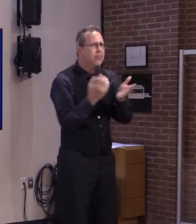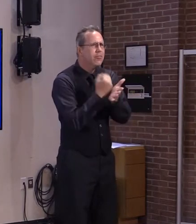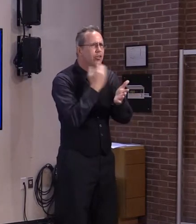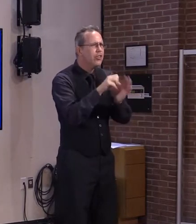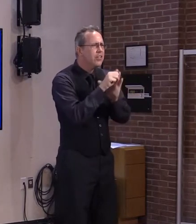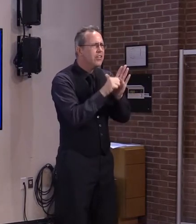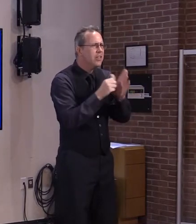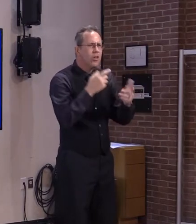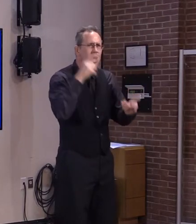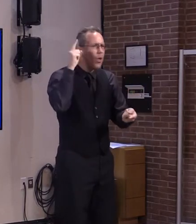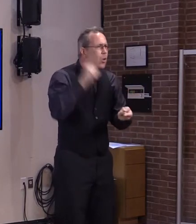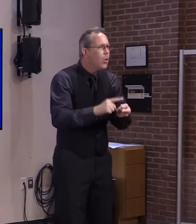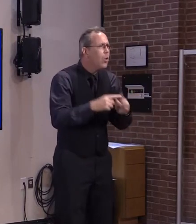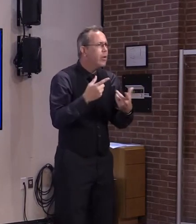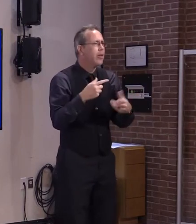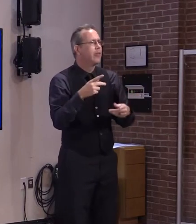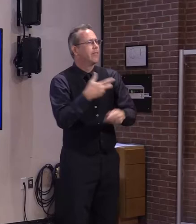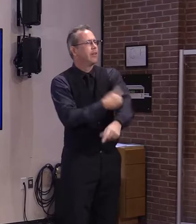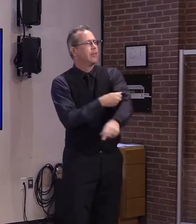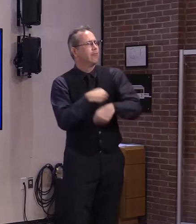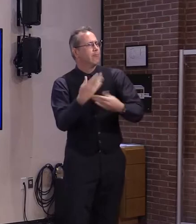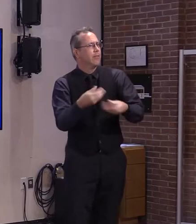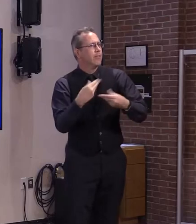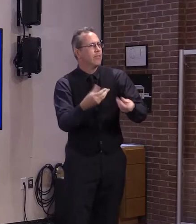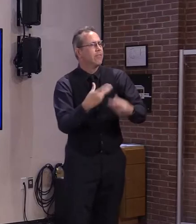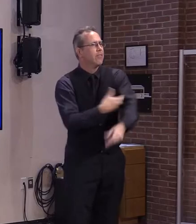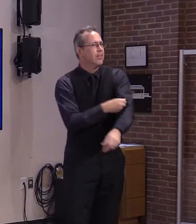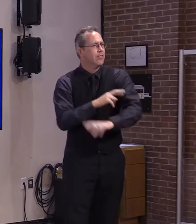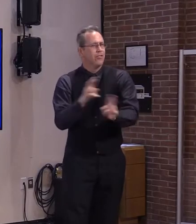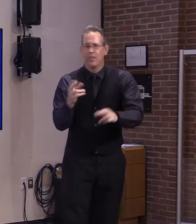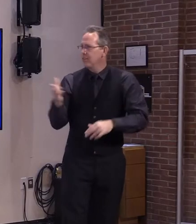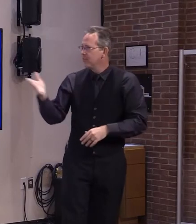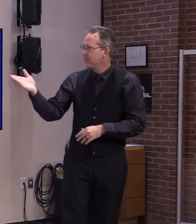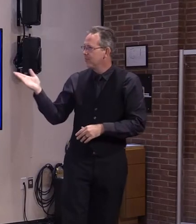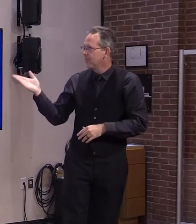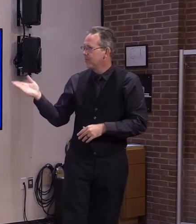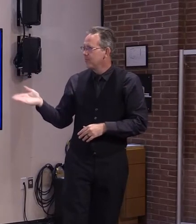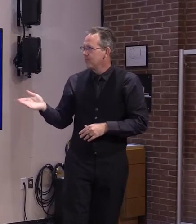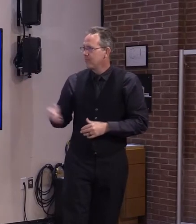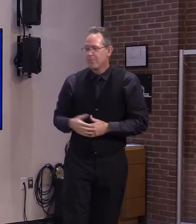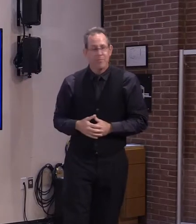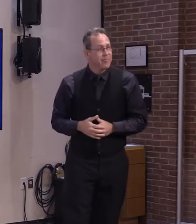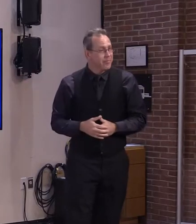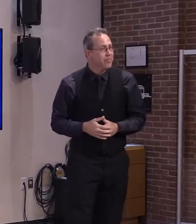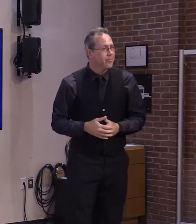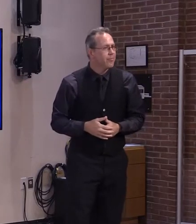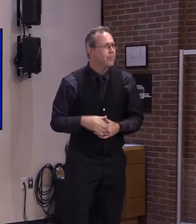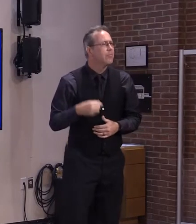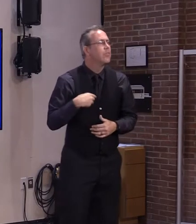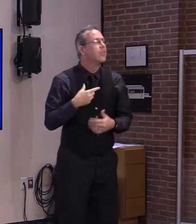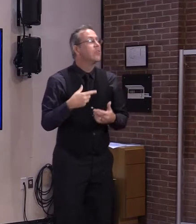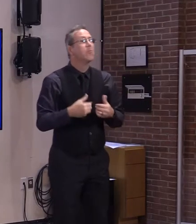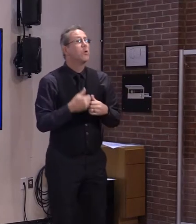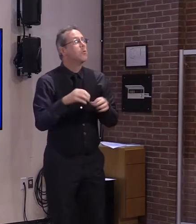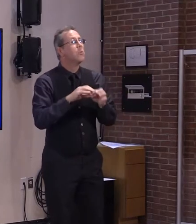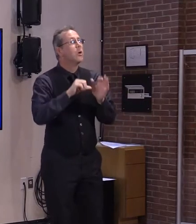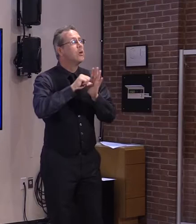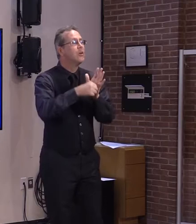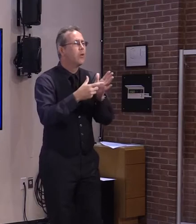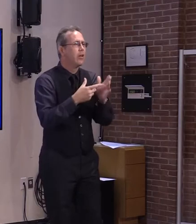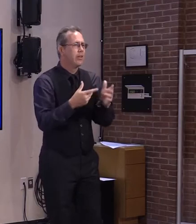scorecard showing how we continue to lead on most of these metrics, but on the most important metric with the Delta variant, those that are fully